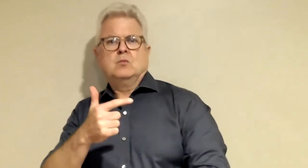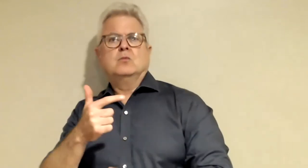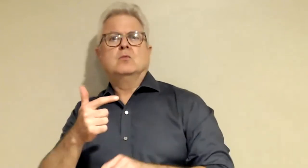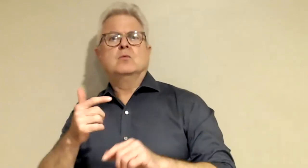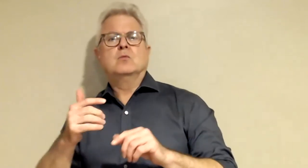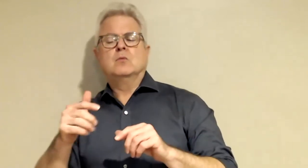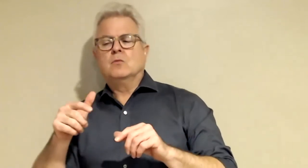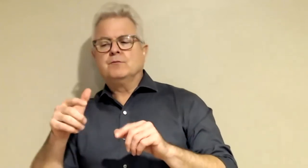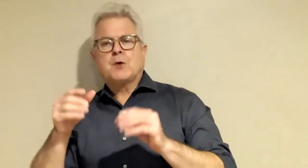shots.